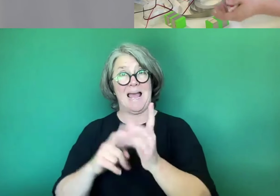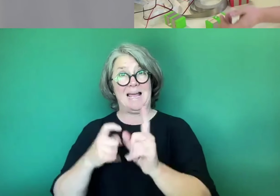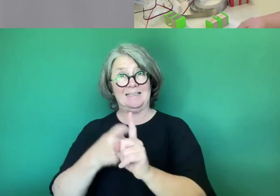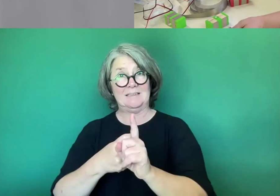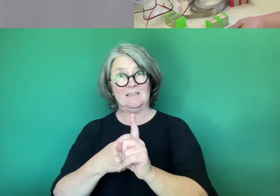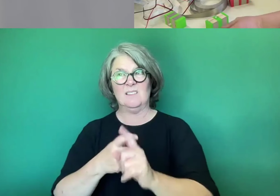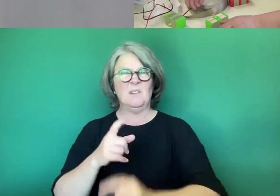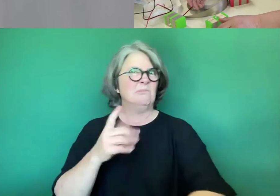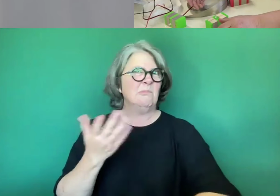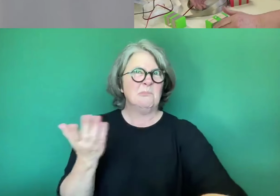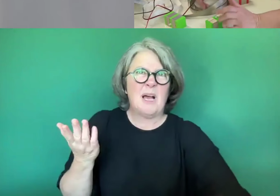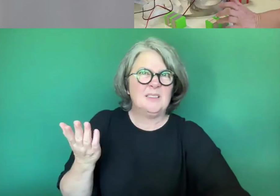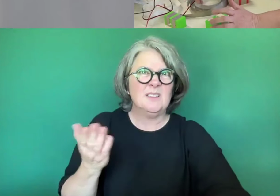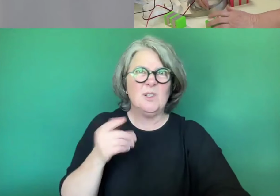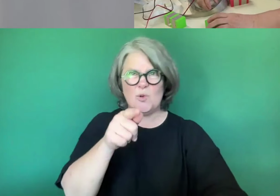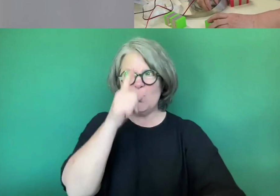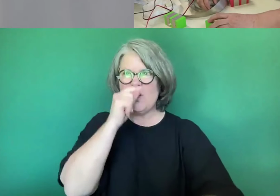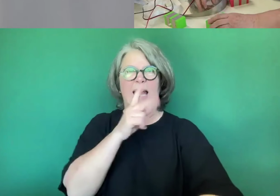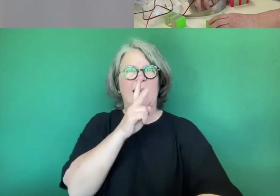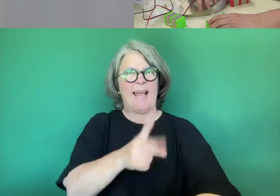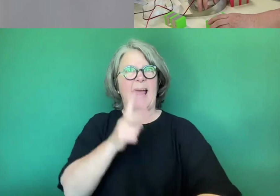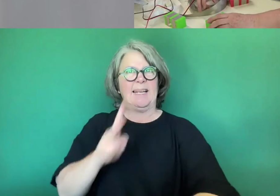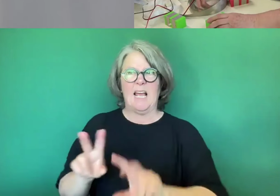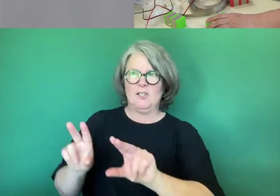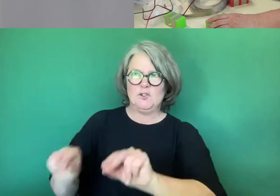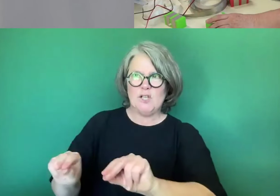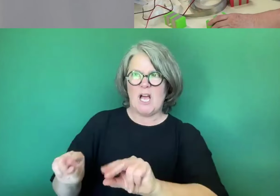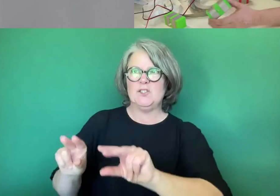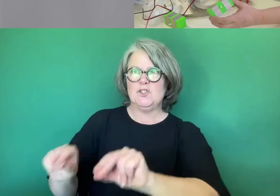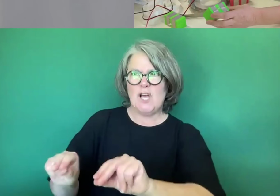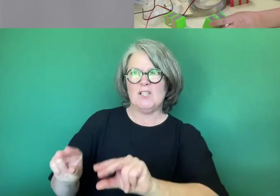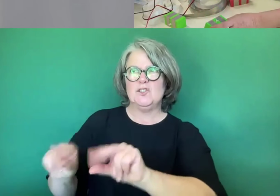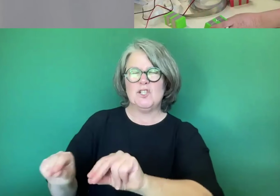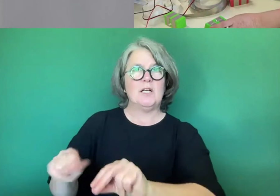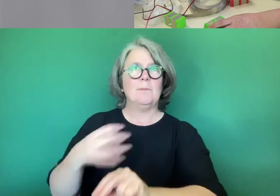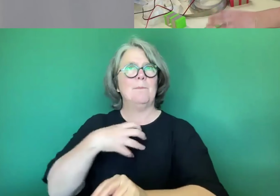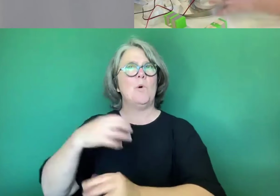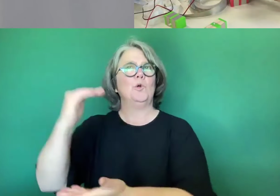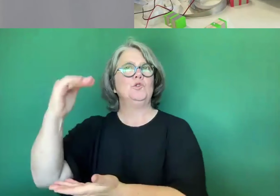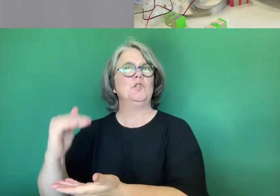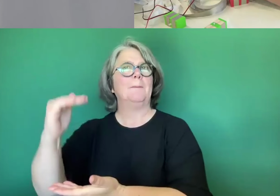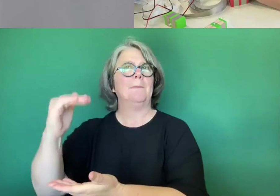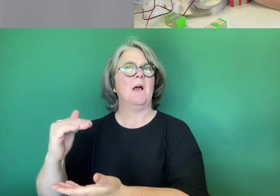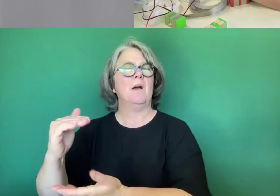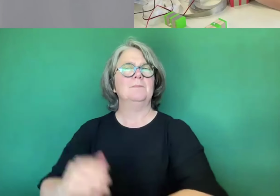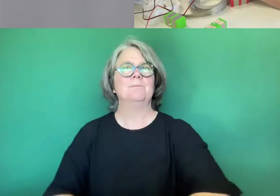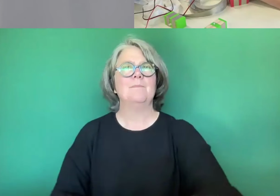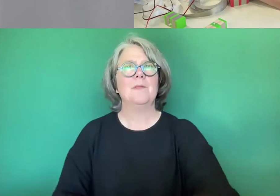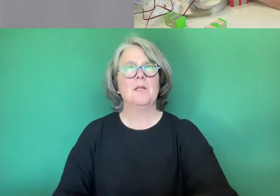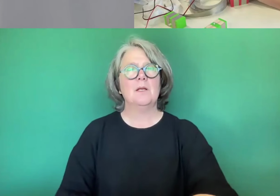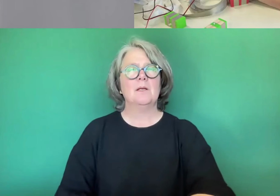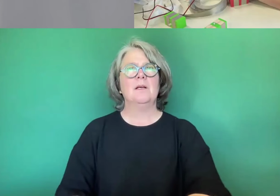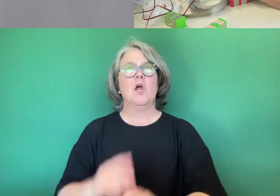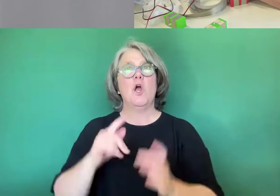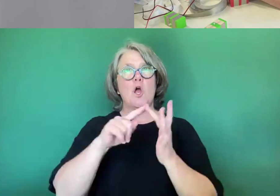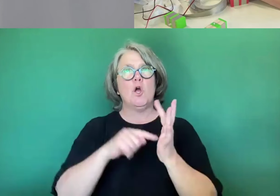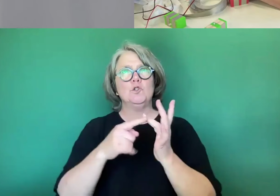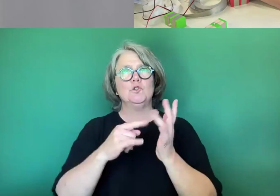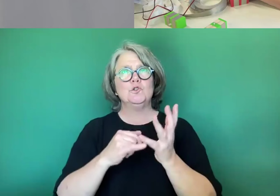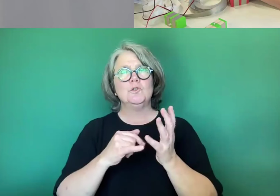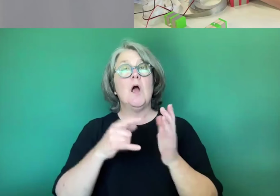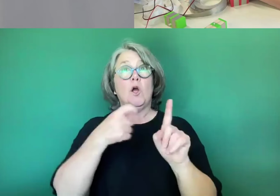power bank, you can just keep recharging it. So actually, in terms of expense, it's pretty good. Can I ask another question? Yes, you can. Can you sew the tape in